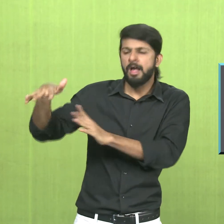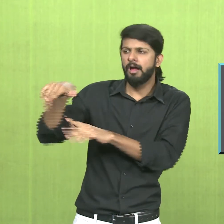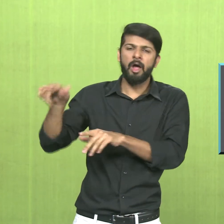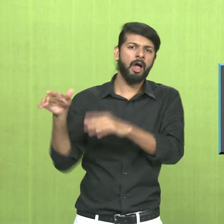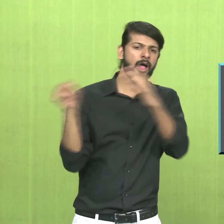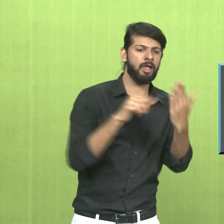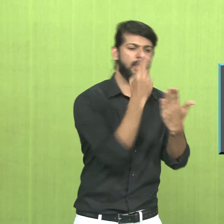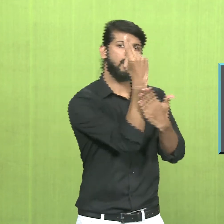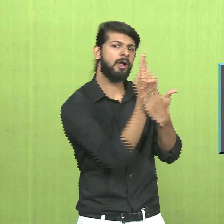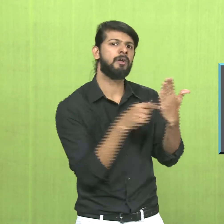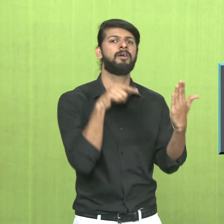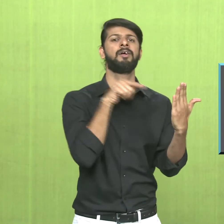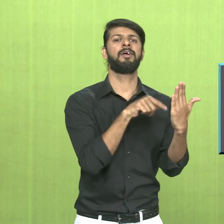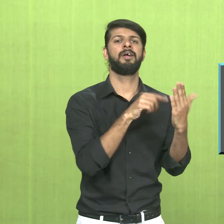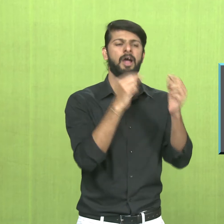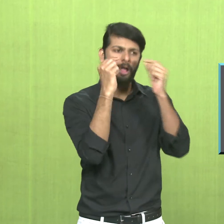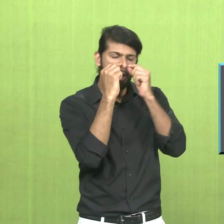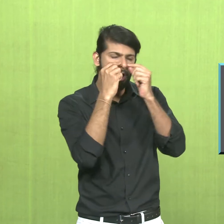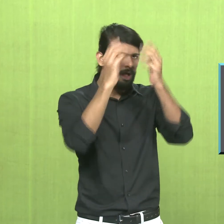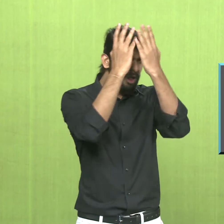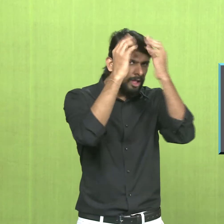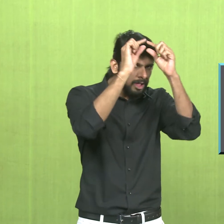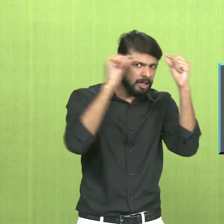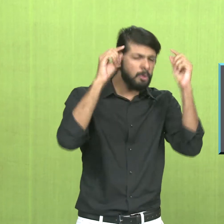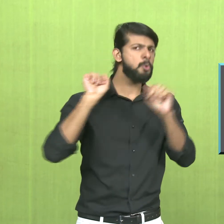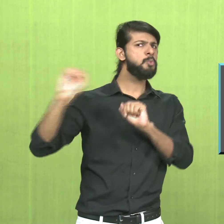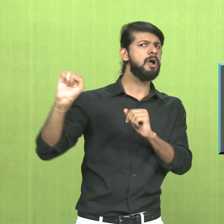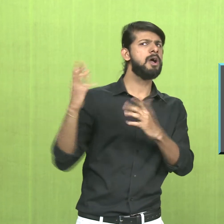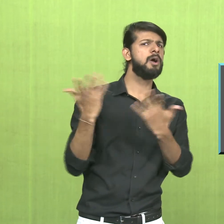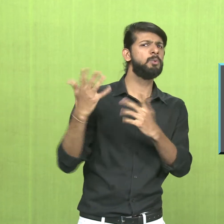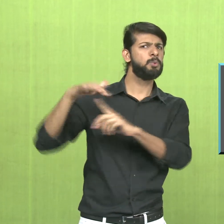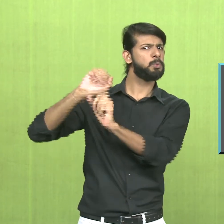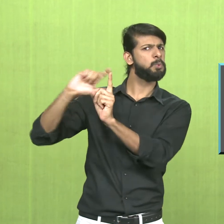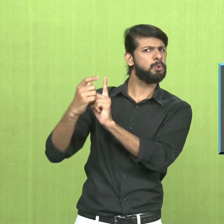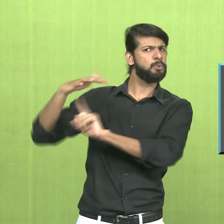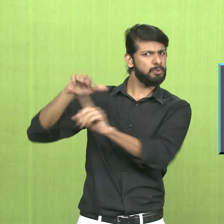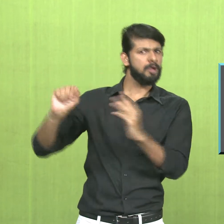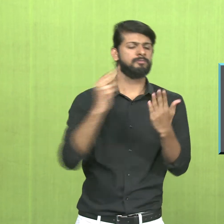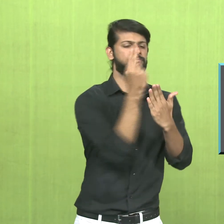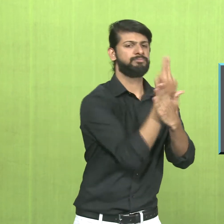that is what this artwork hints because of the band and the nose pins.